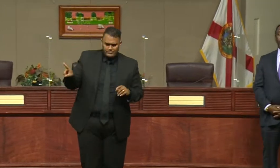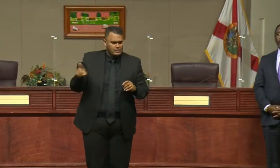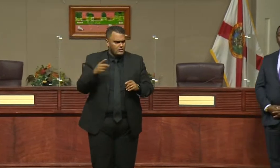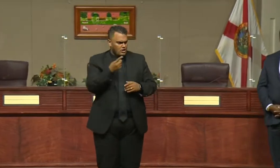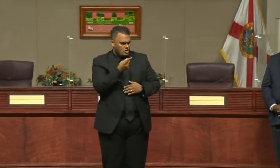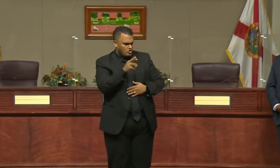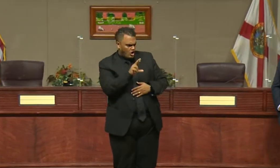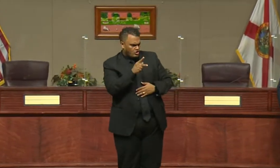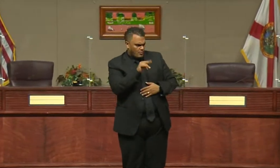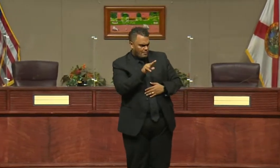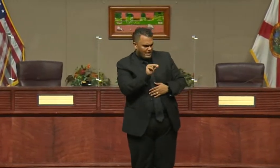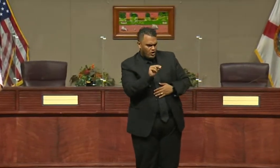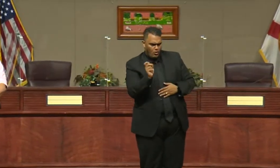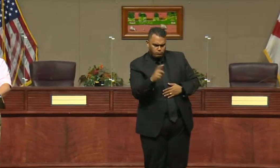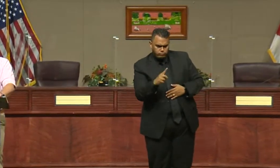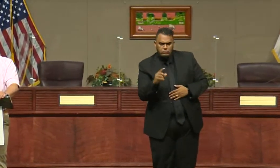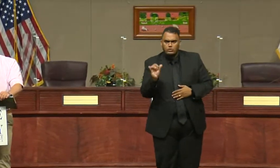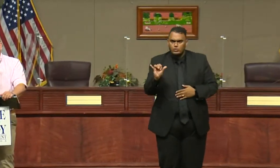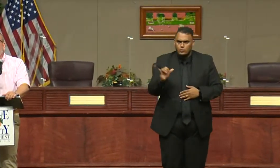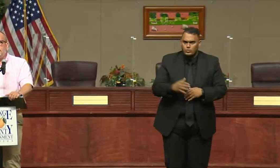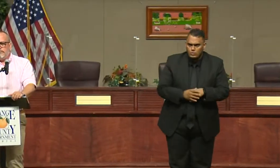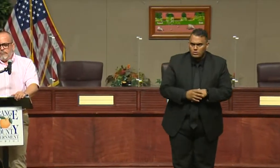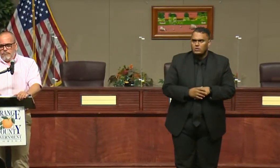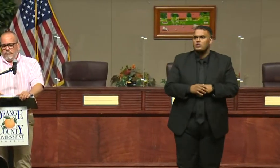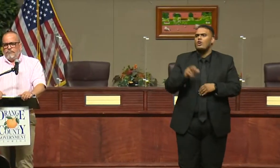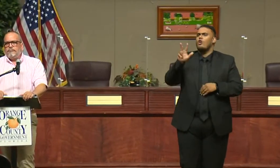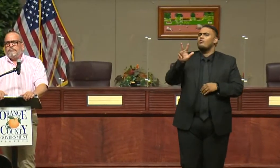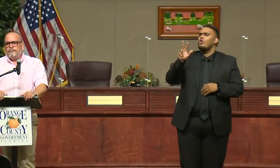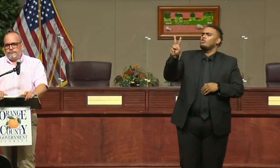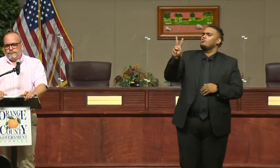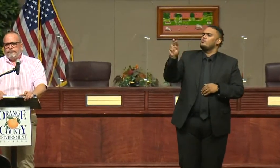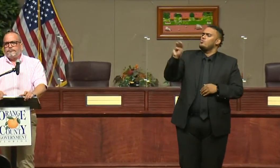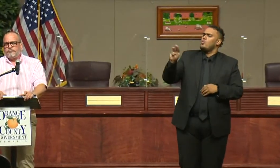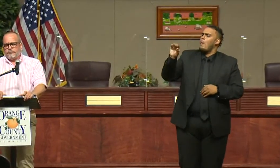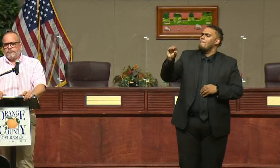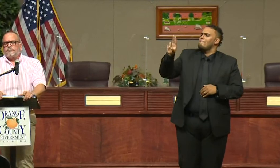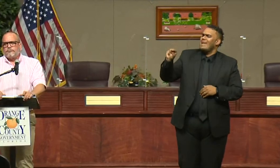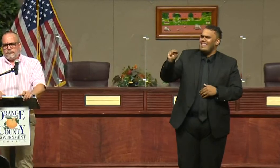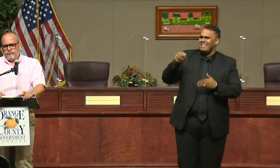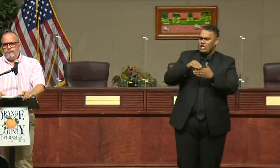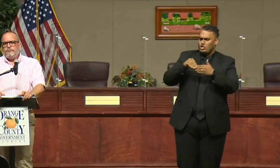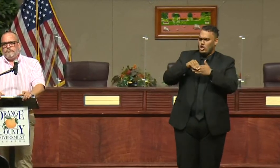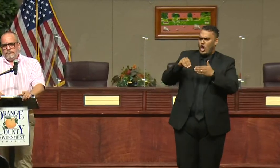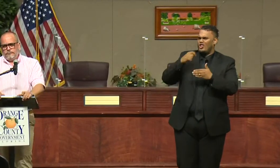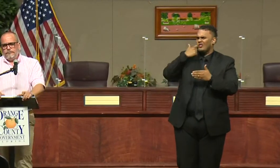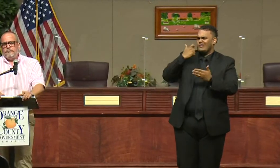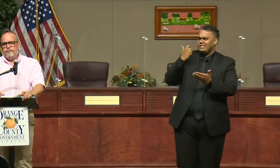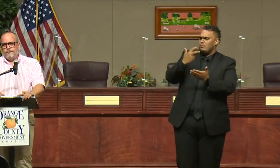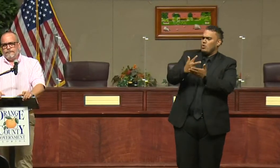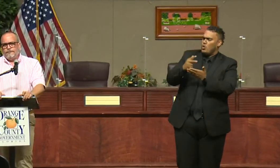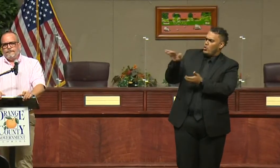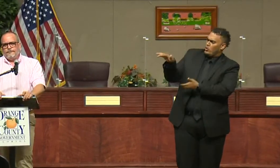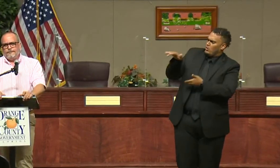that's going to, where's that money coming from? What exactly what exactly are you looking to do with that in the schools, and how will that help